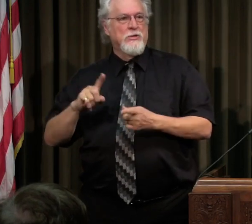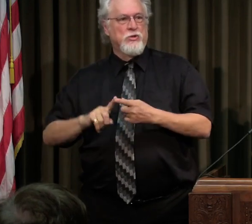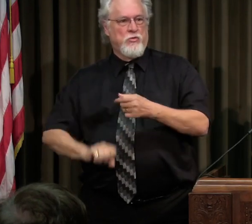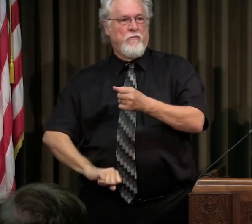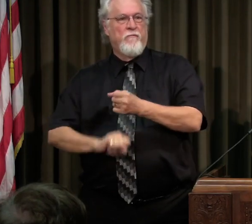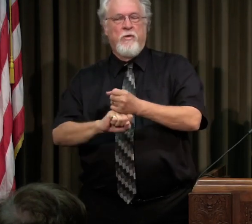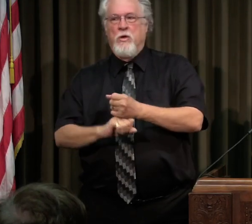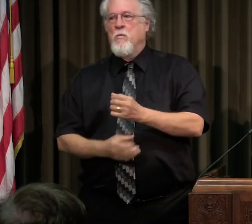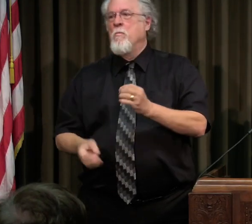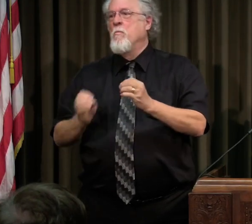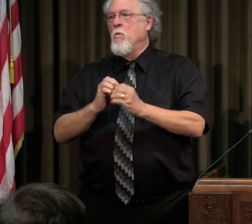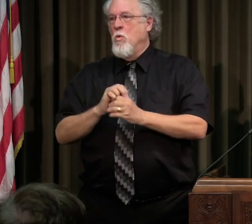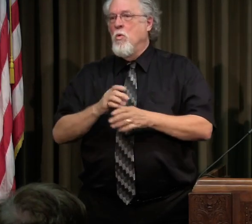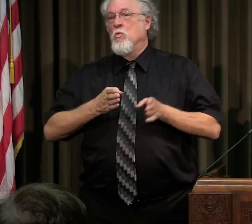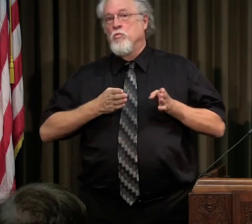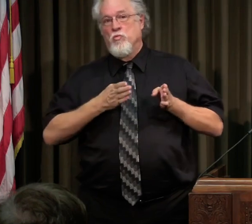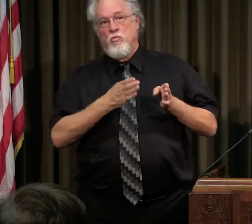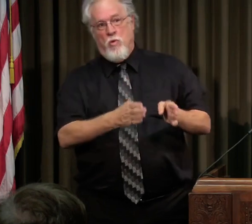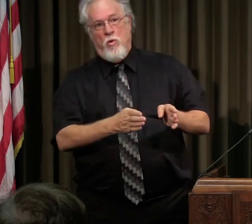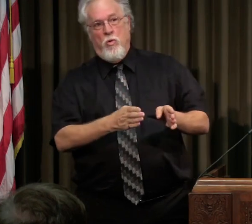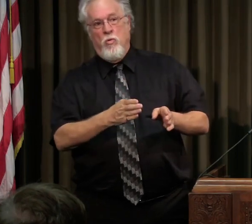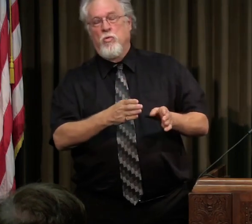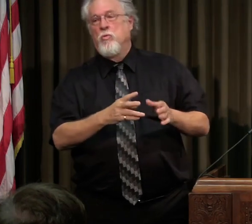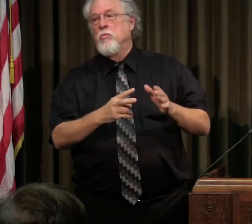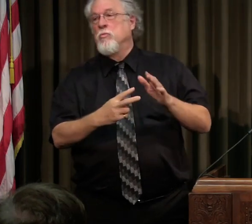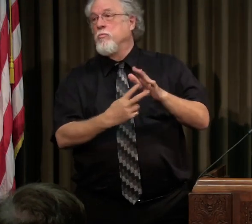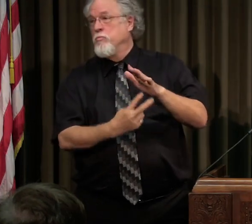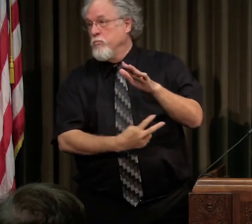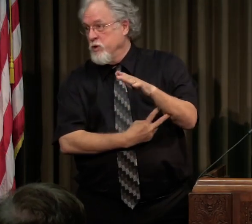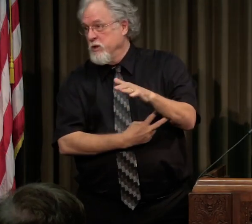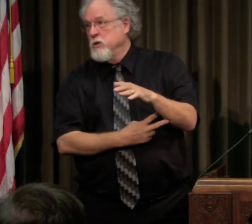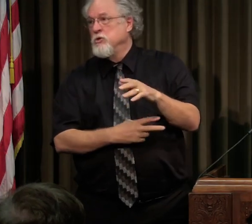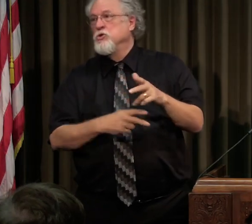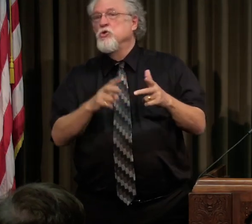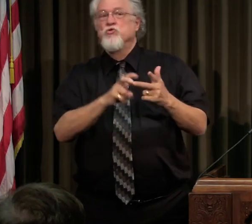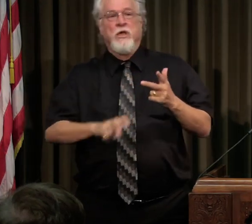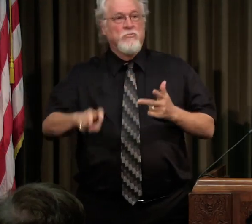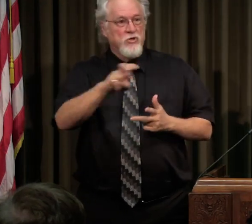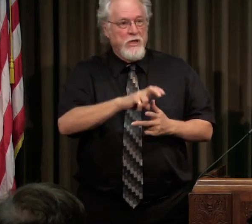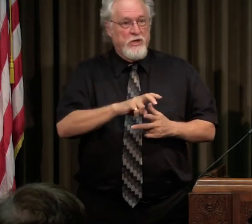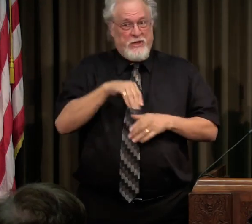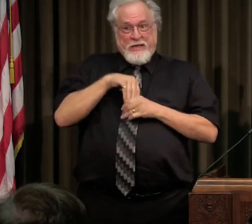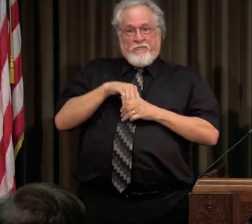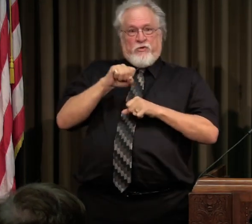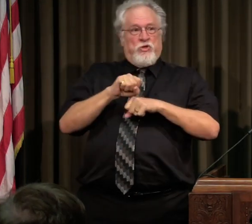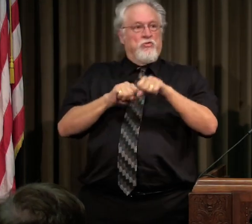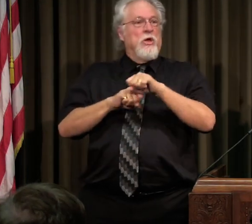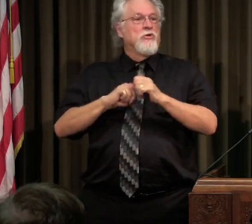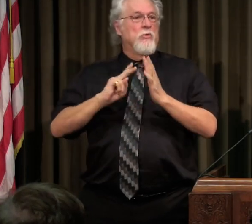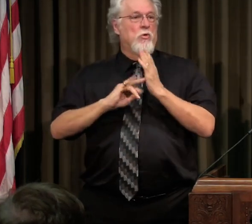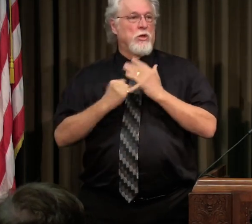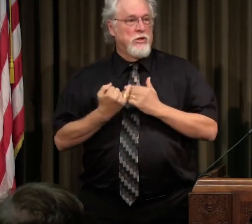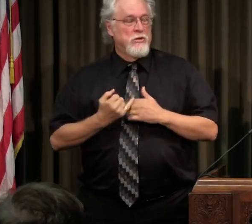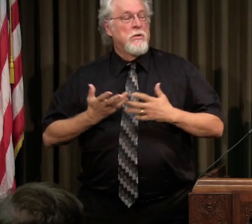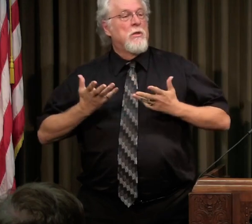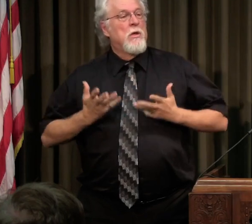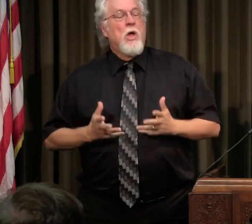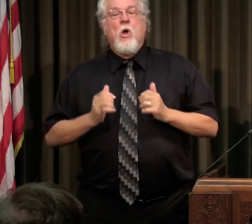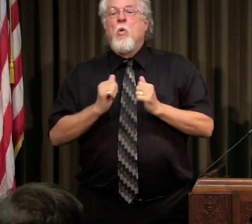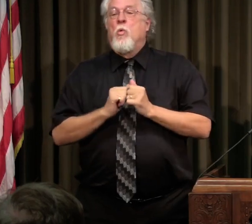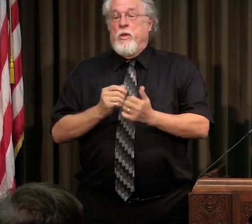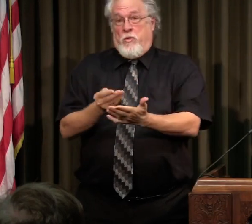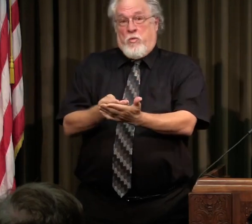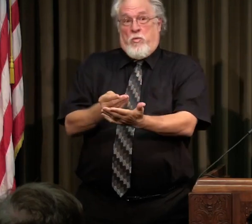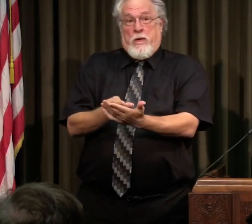fund more road and bridge transportation infrastructure projects. Now, with respect to the